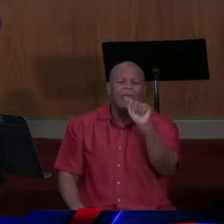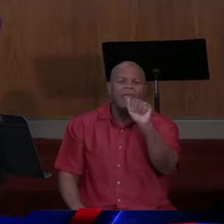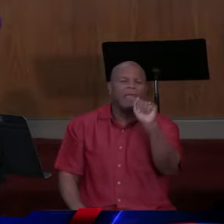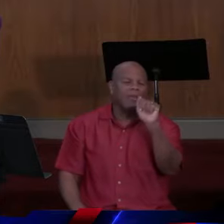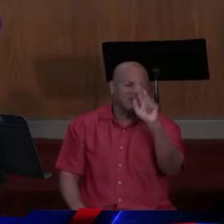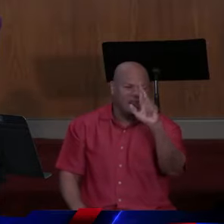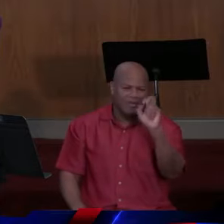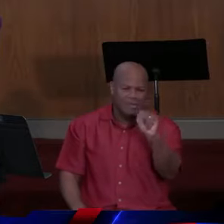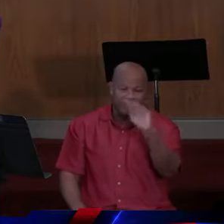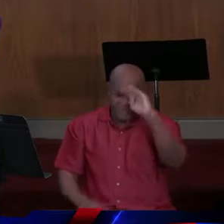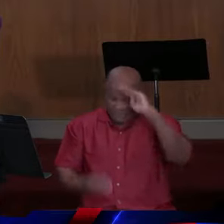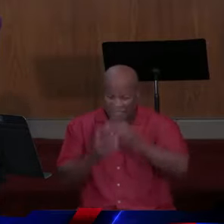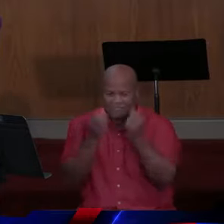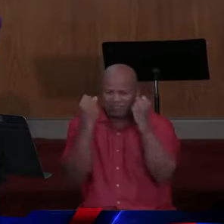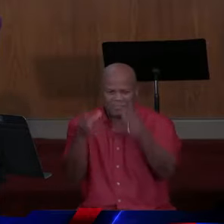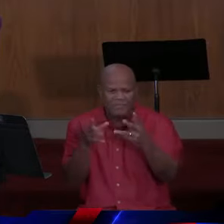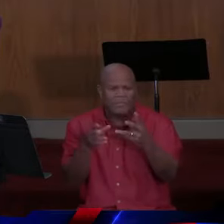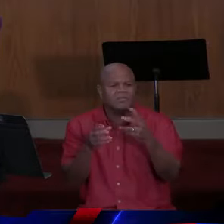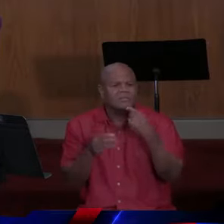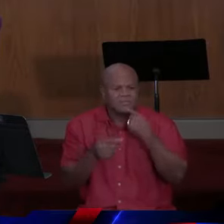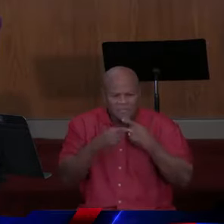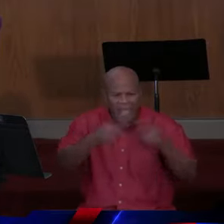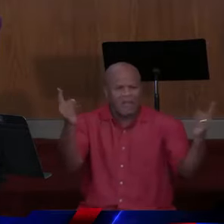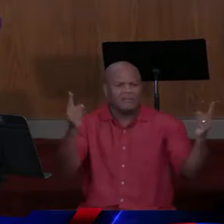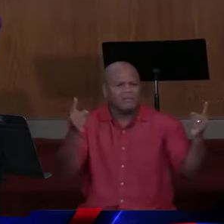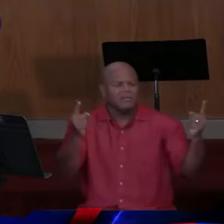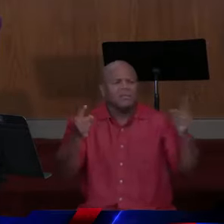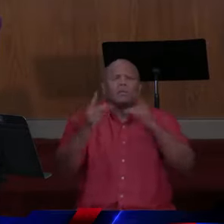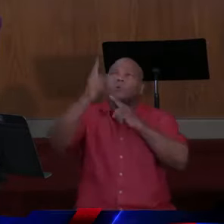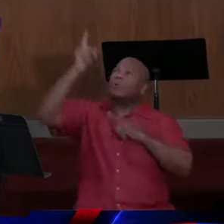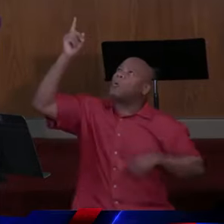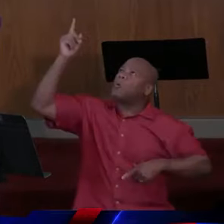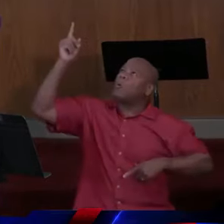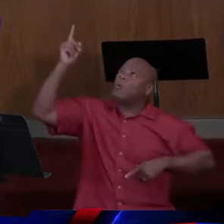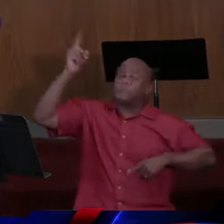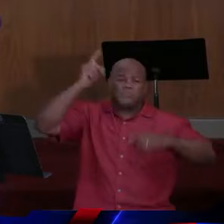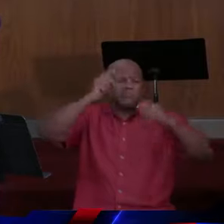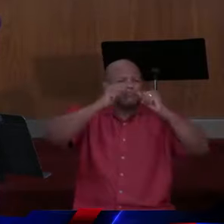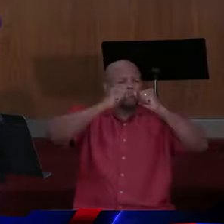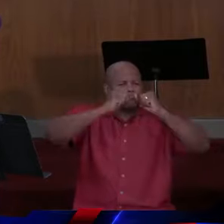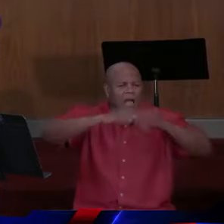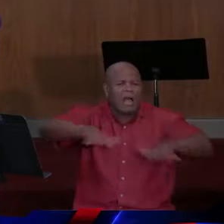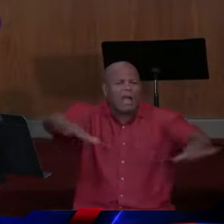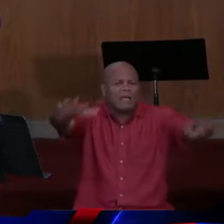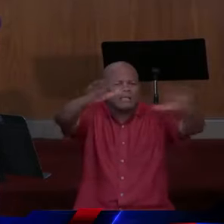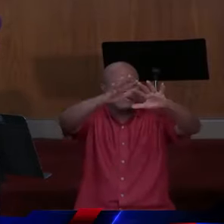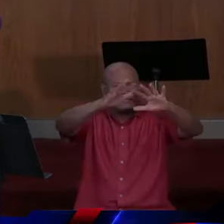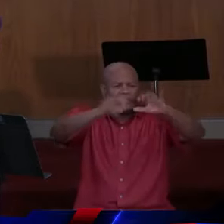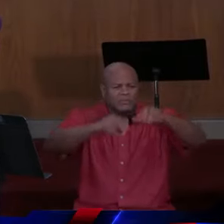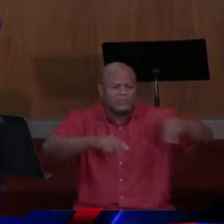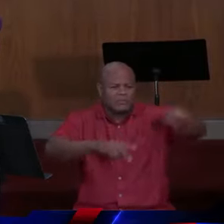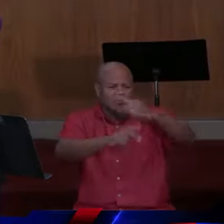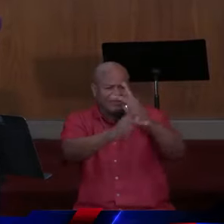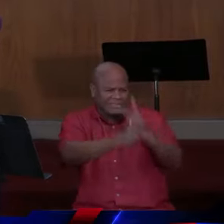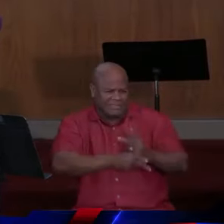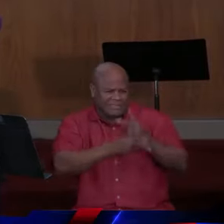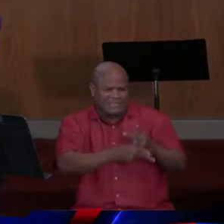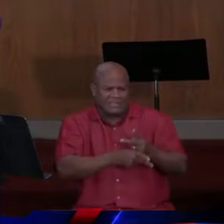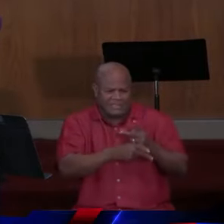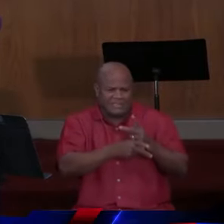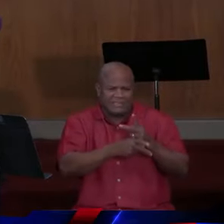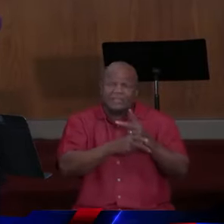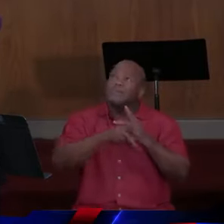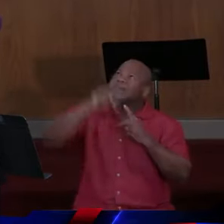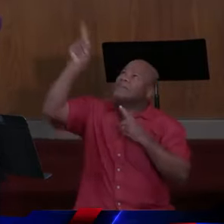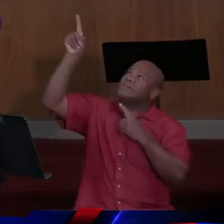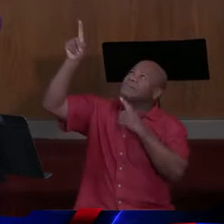thee and keep thee, and make his face to shine upon thee, and be gracious unto thee, and